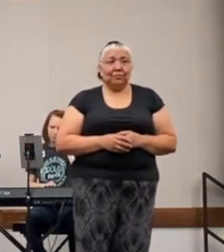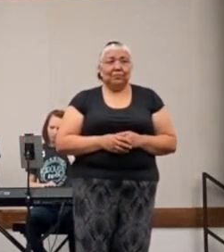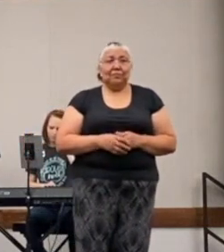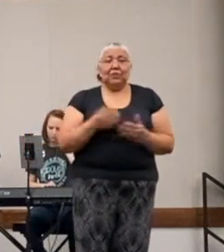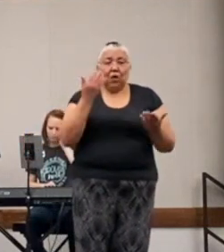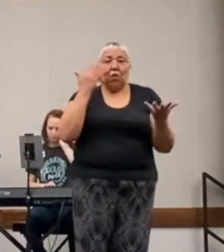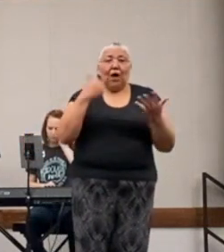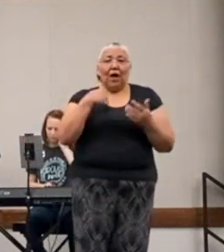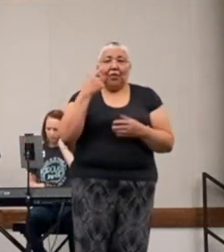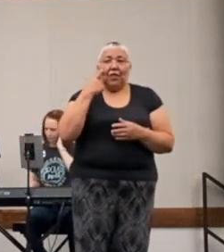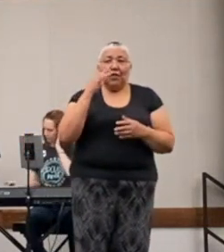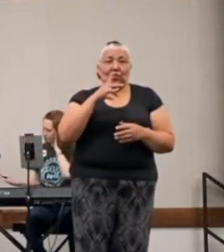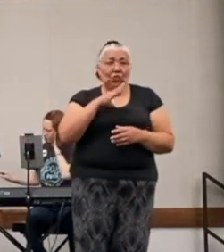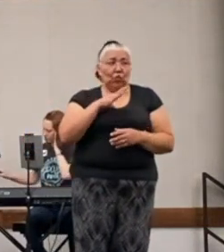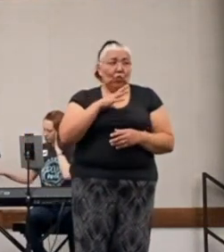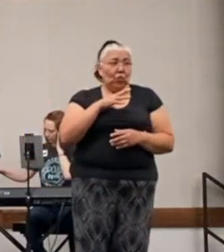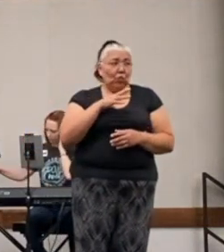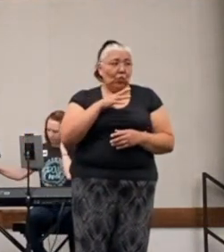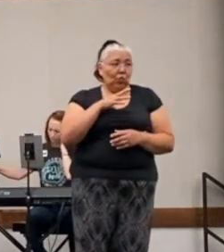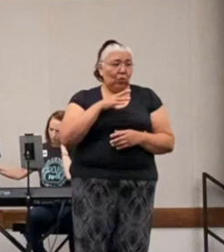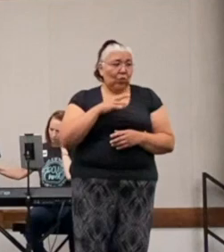But you know what I think is really cool about